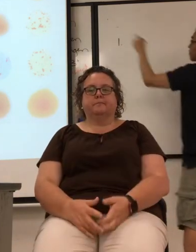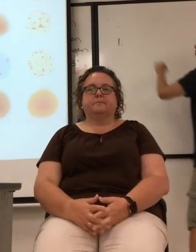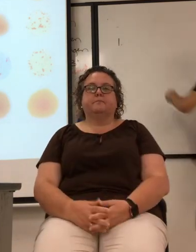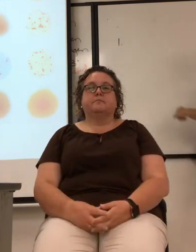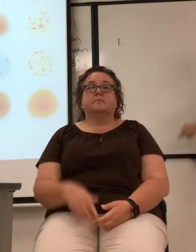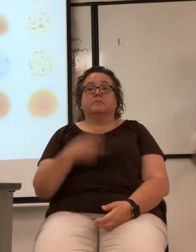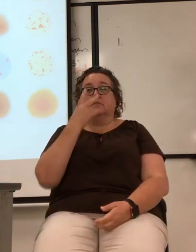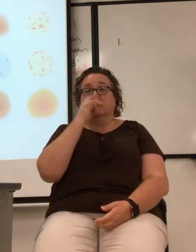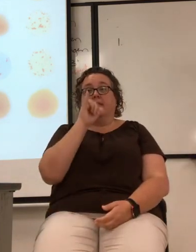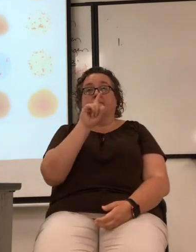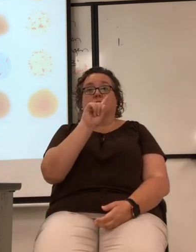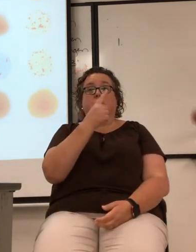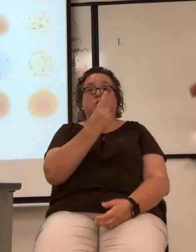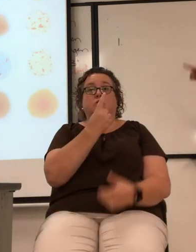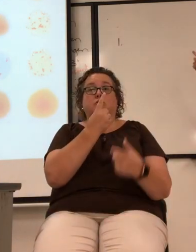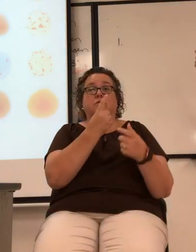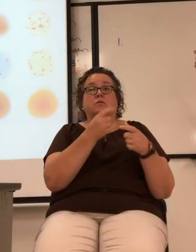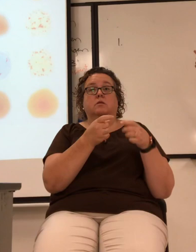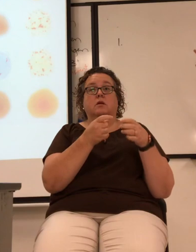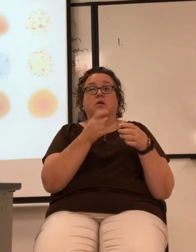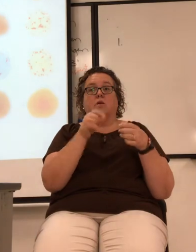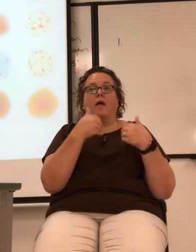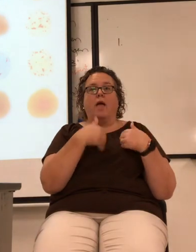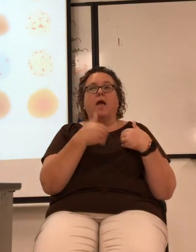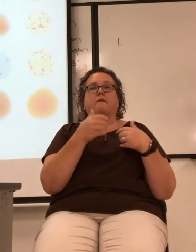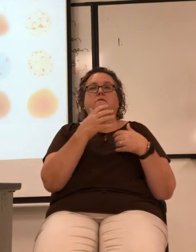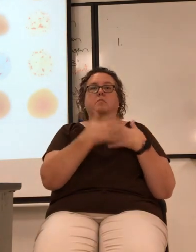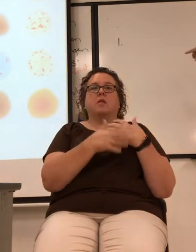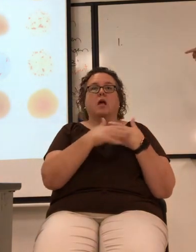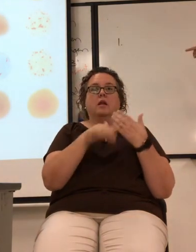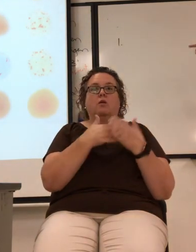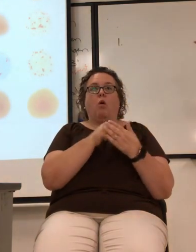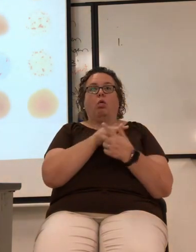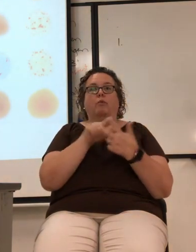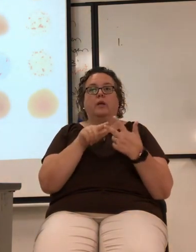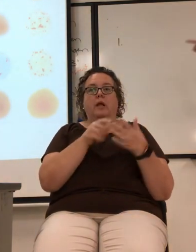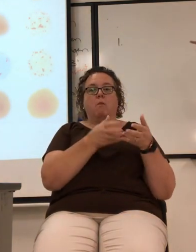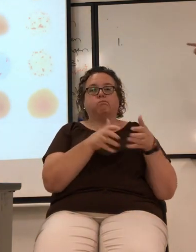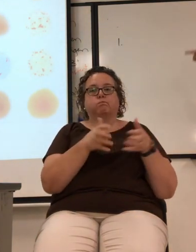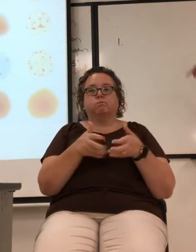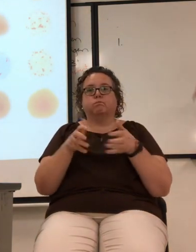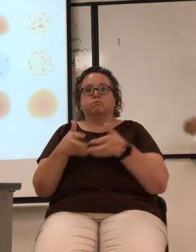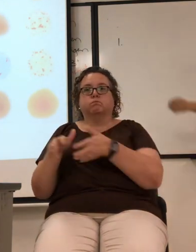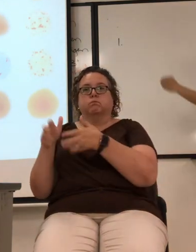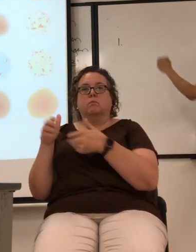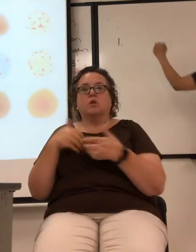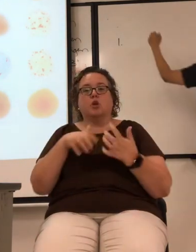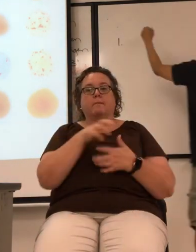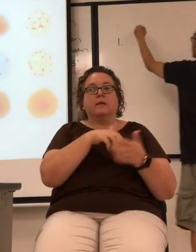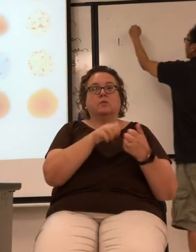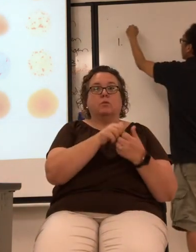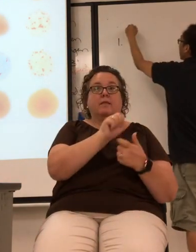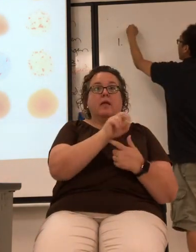one. See that first well? You got blood in all three of them. You mix the blood with anti-A.